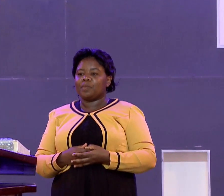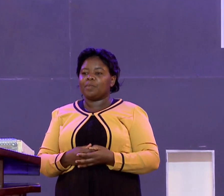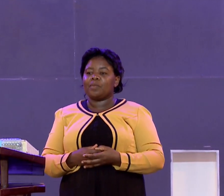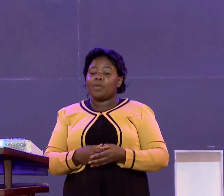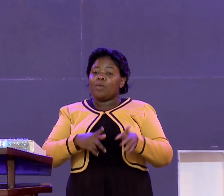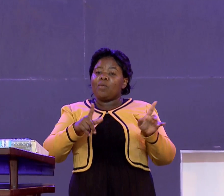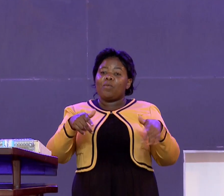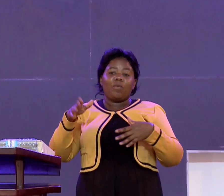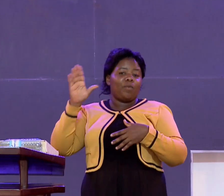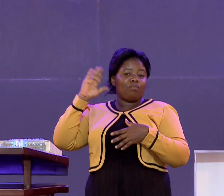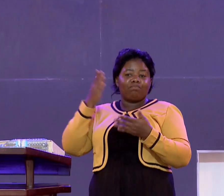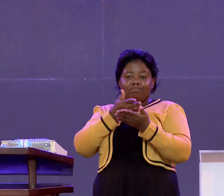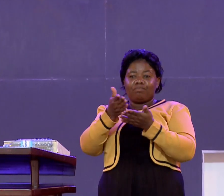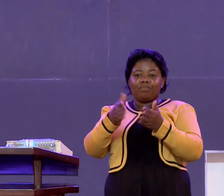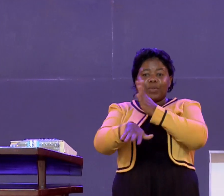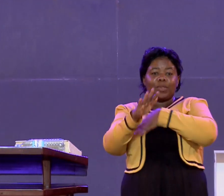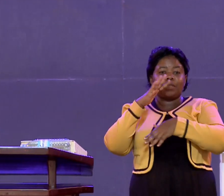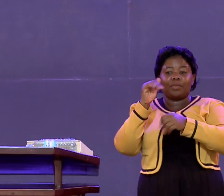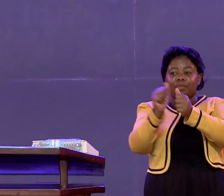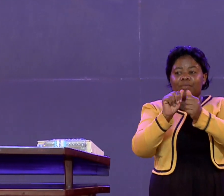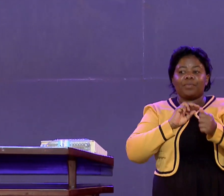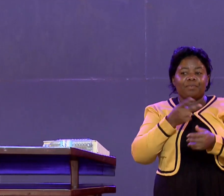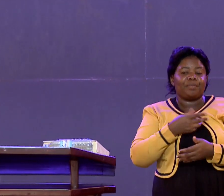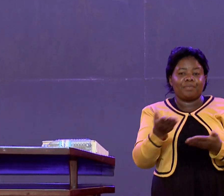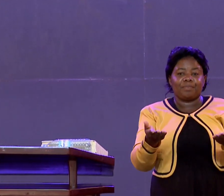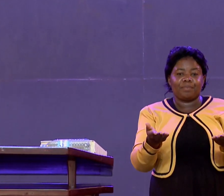Are we hearing something? Is God speaking to us? Amen.